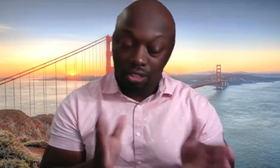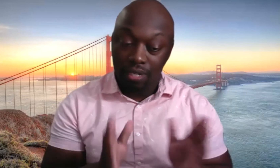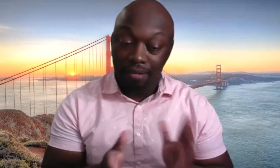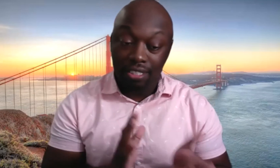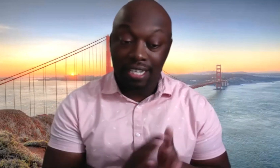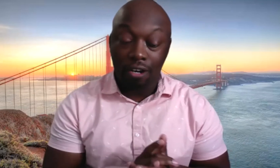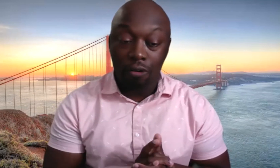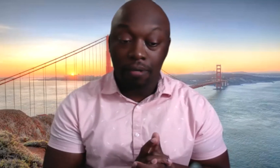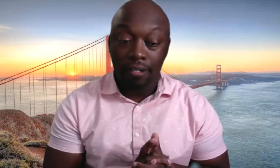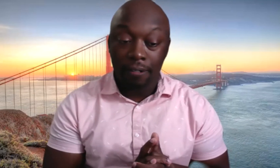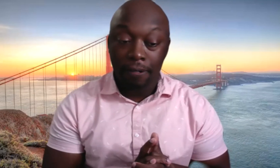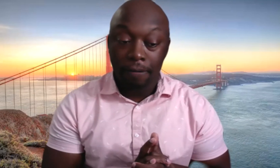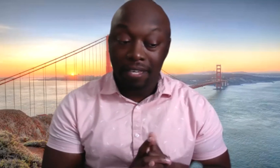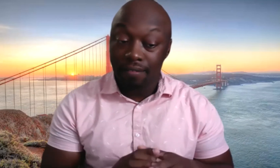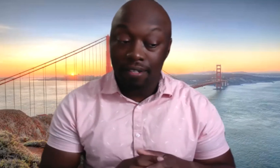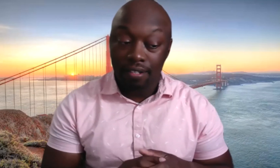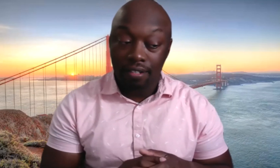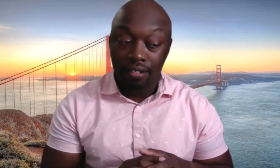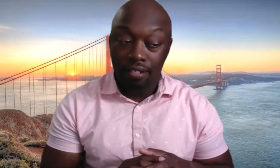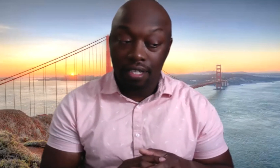the two languages at home.